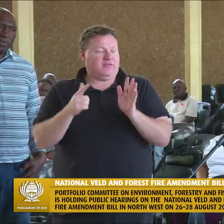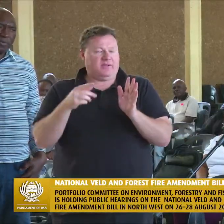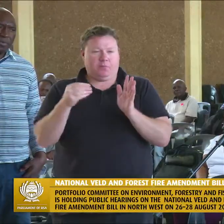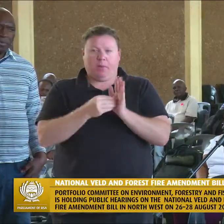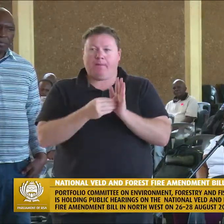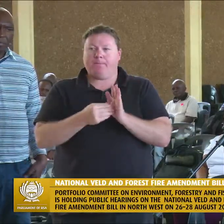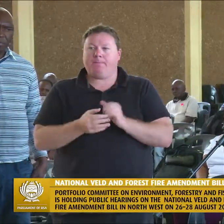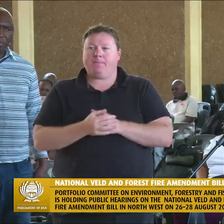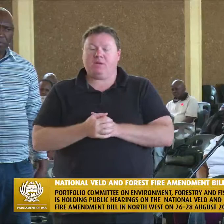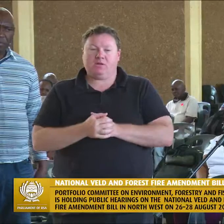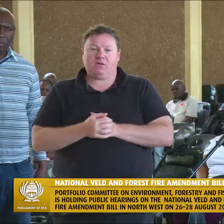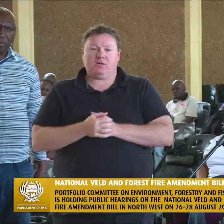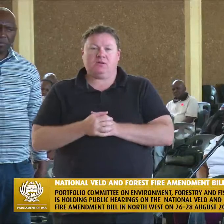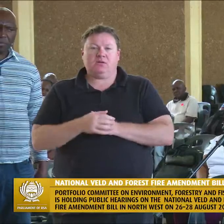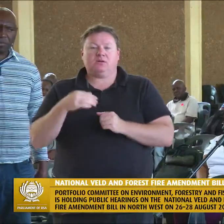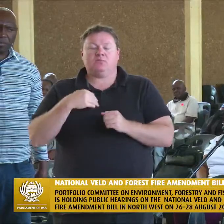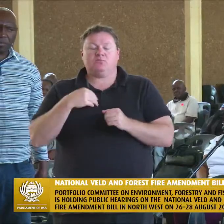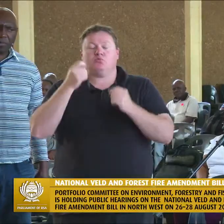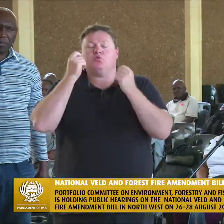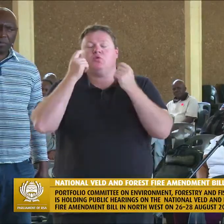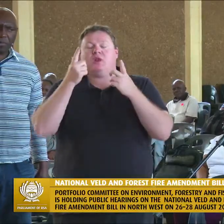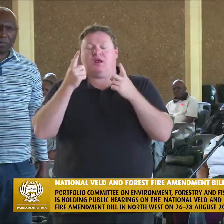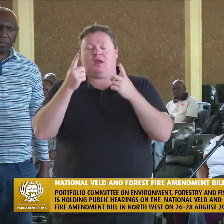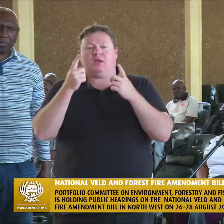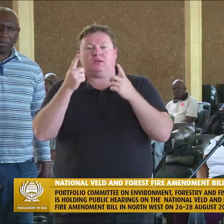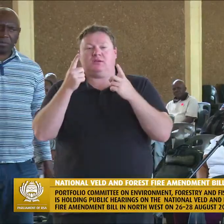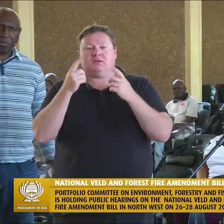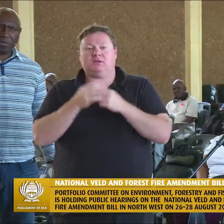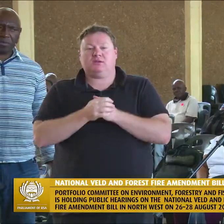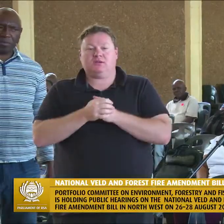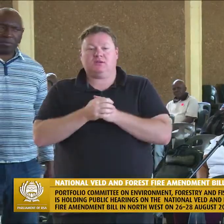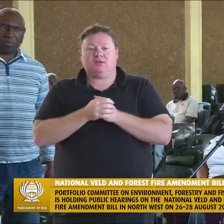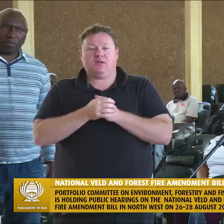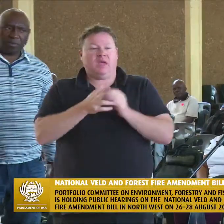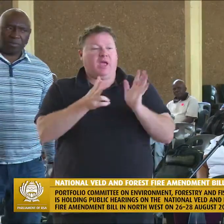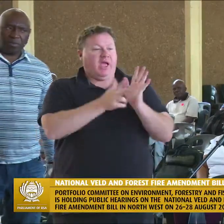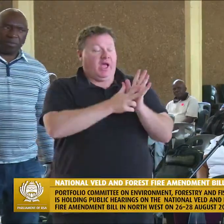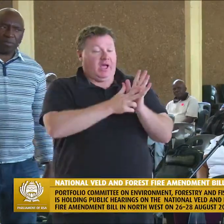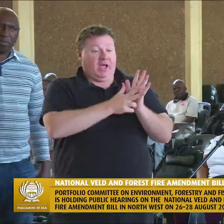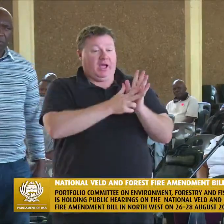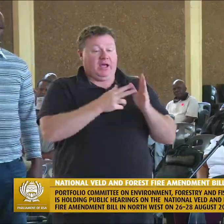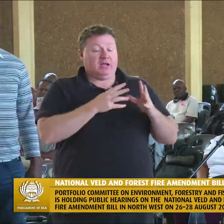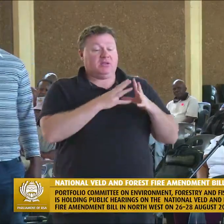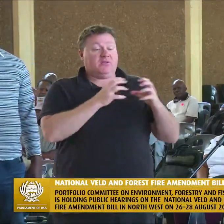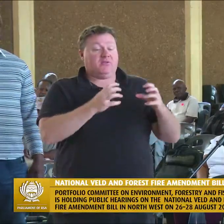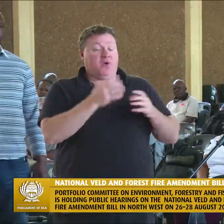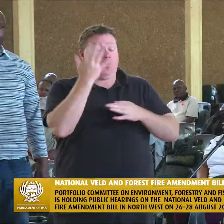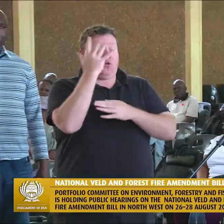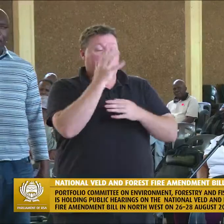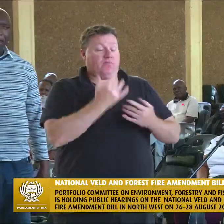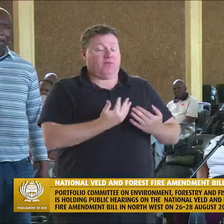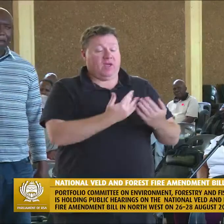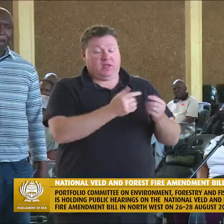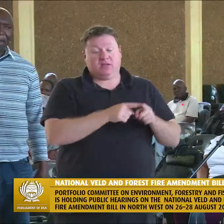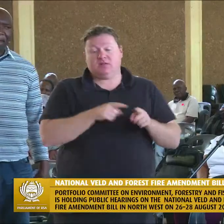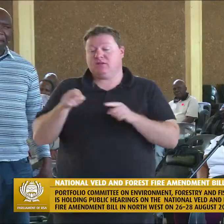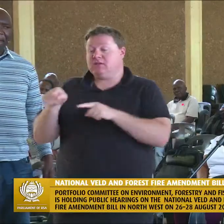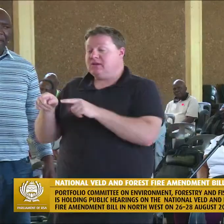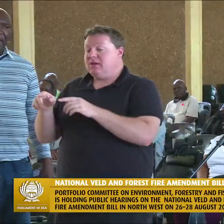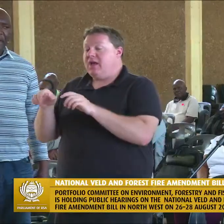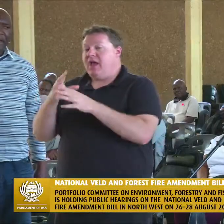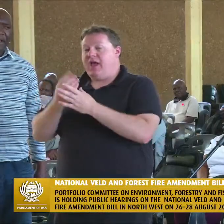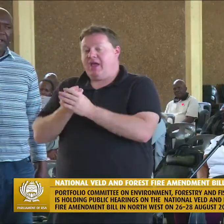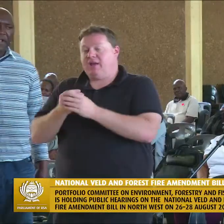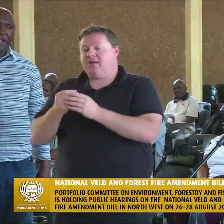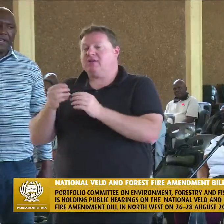i have realized that there is a gap between the national felt and forest fire act and the fire brigade services act including the disaster management act act